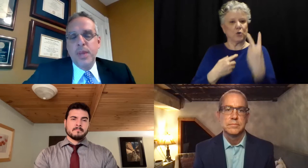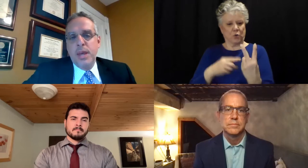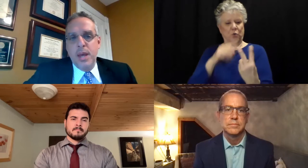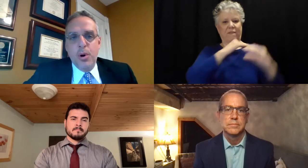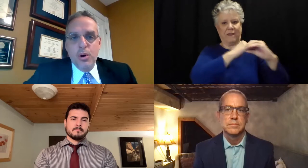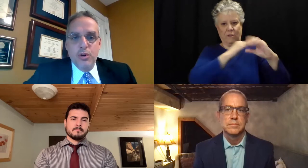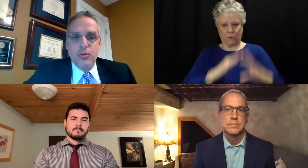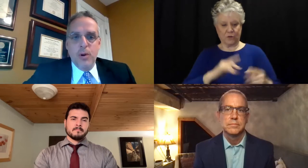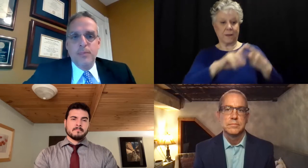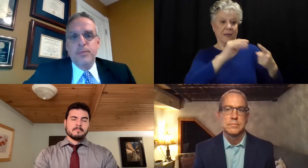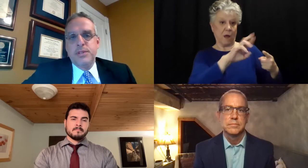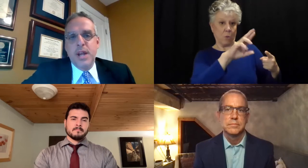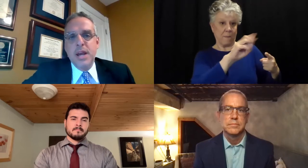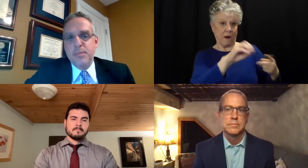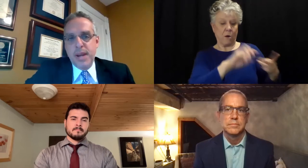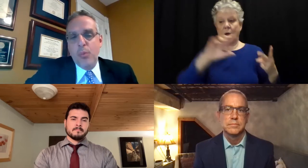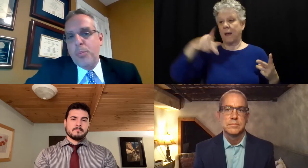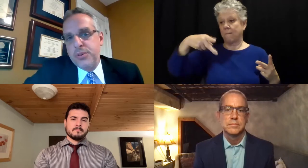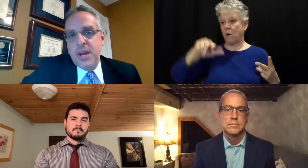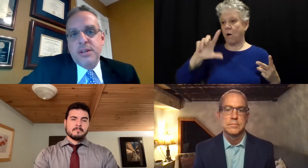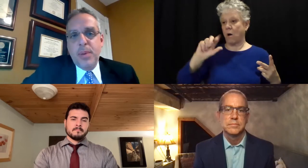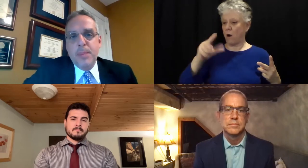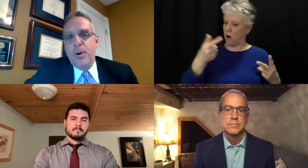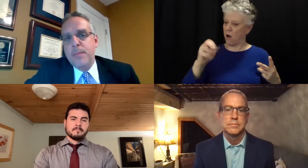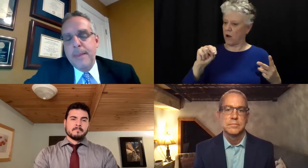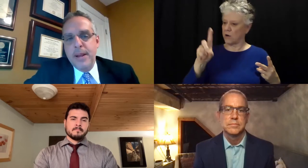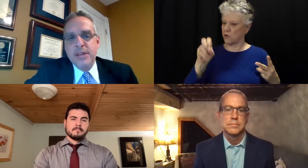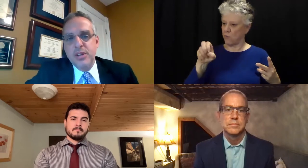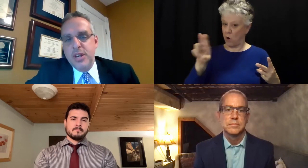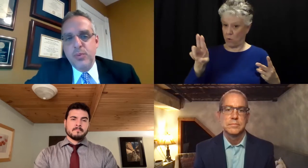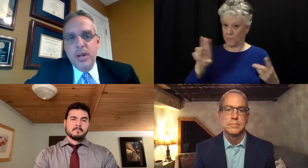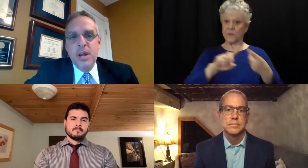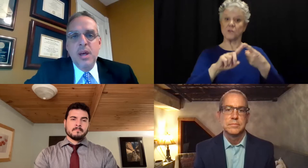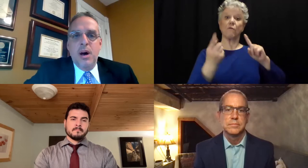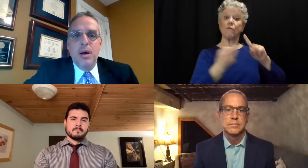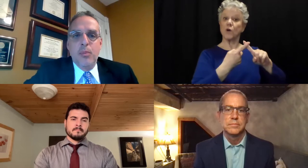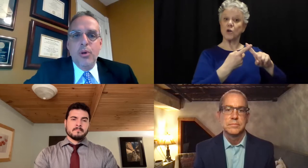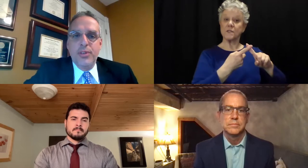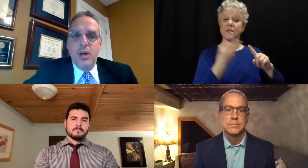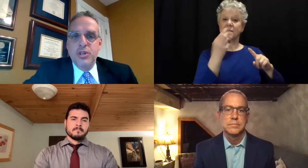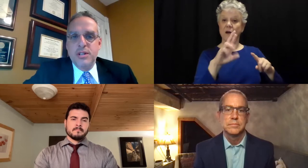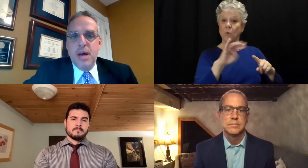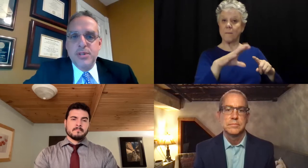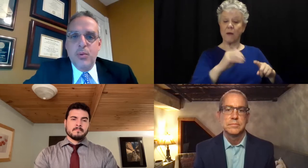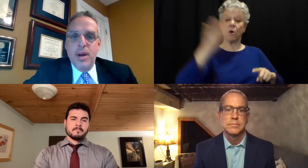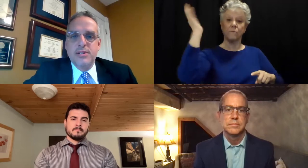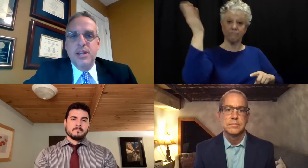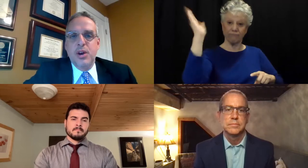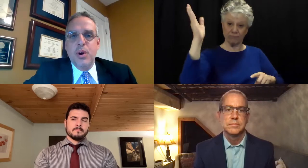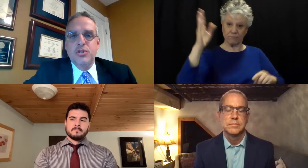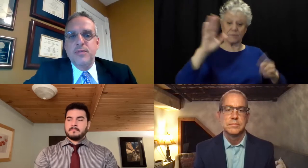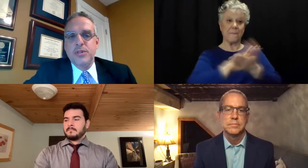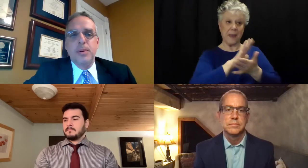Romero and Paul Gondreau. Tonight, Miguel will present a paper, an essay that he's written on moral theology, Thomas